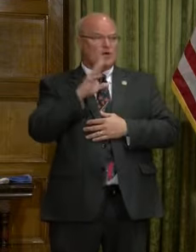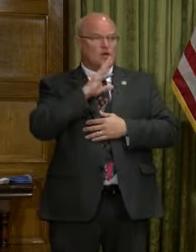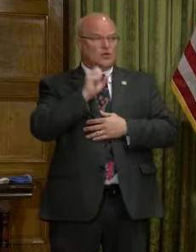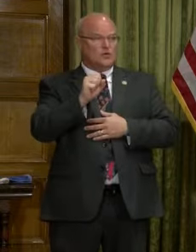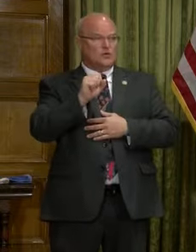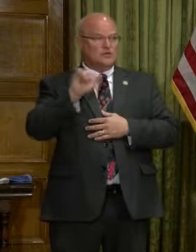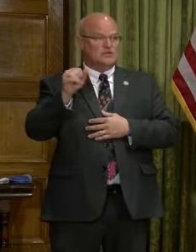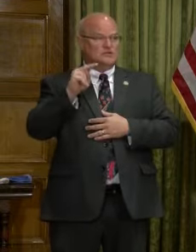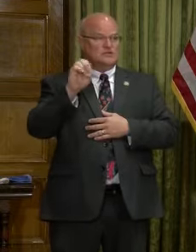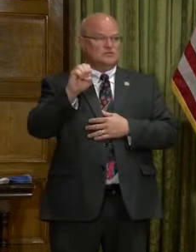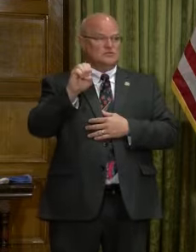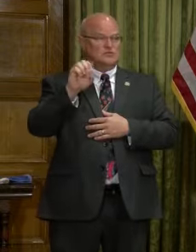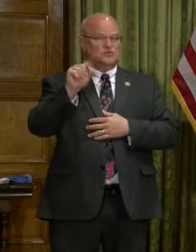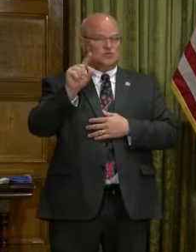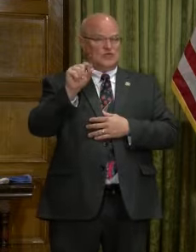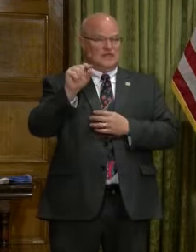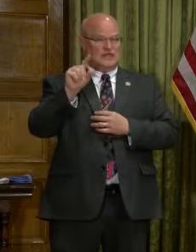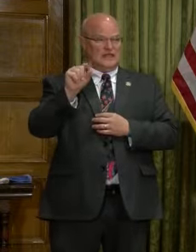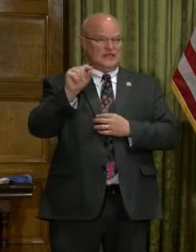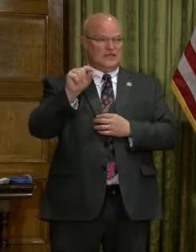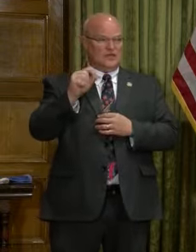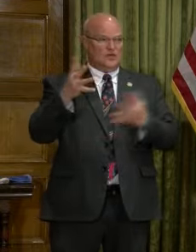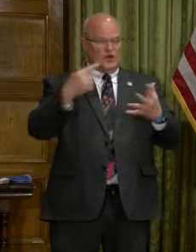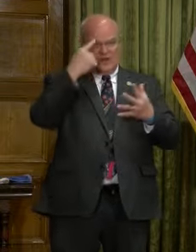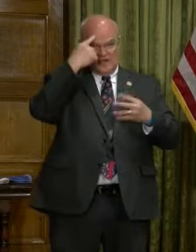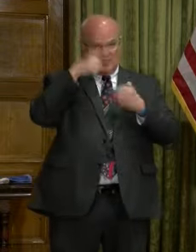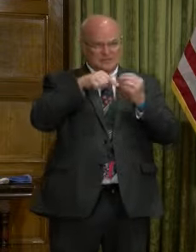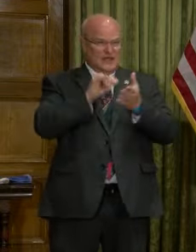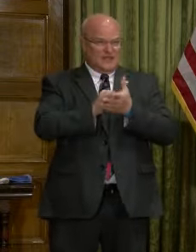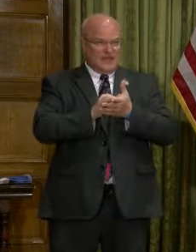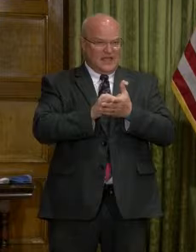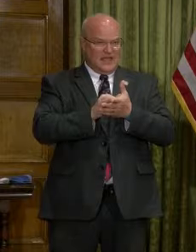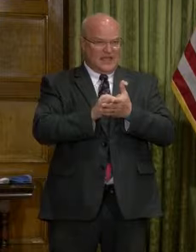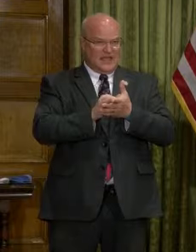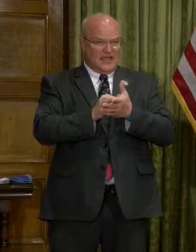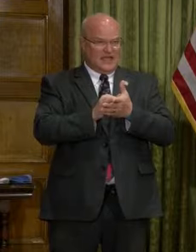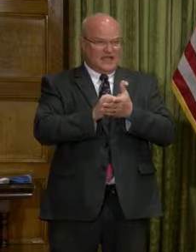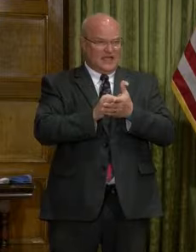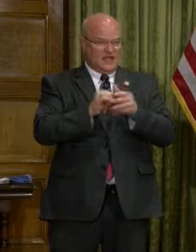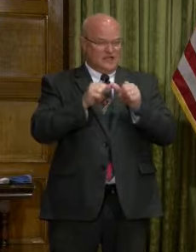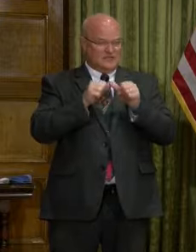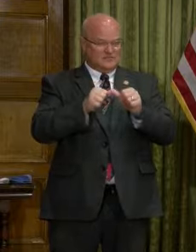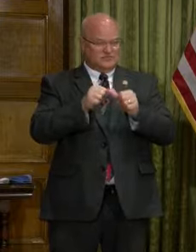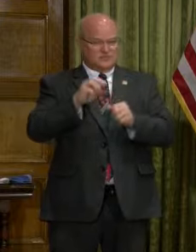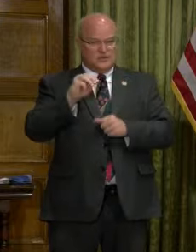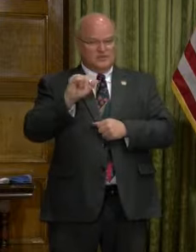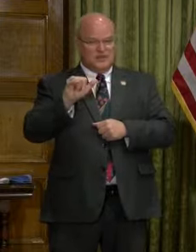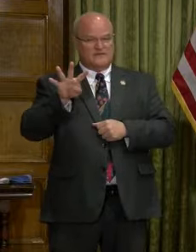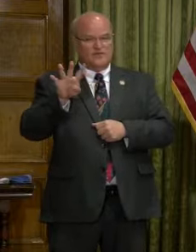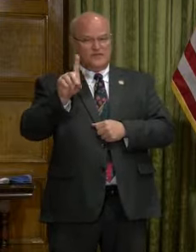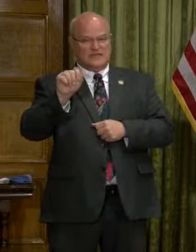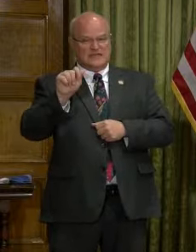was June 20th. What are your thoughts on that, and are you firm on that May 4th date?